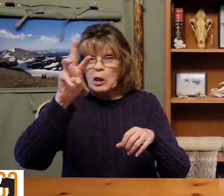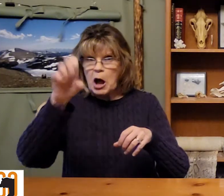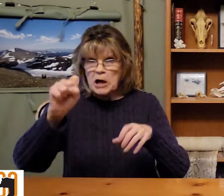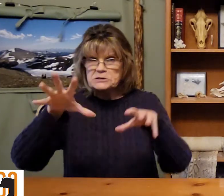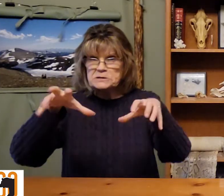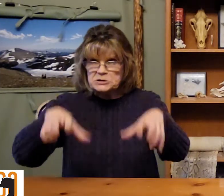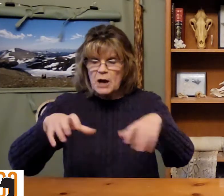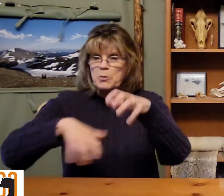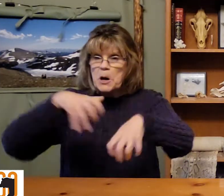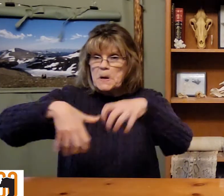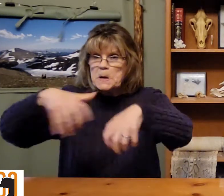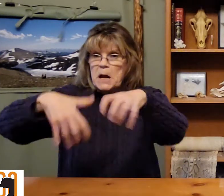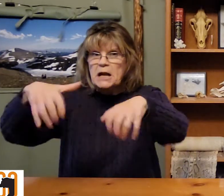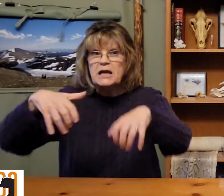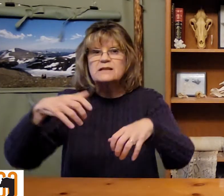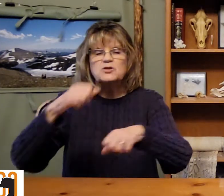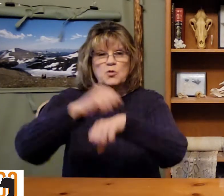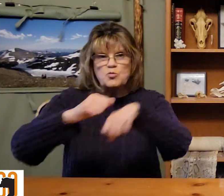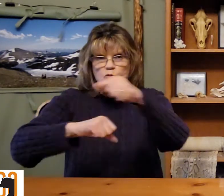deserts.